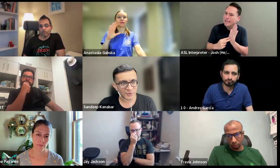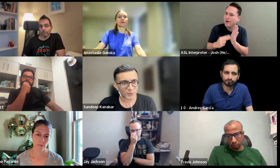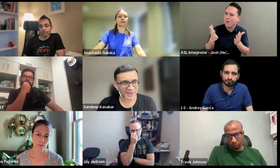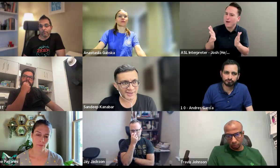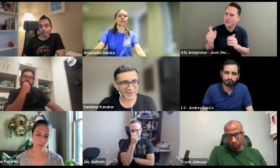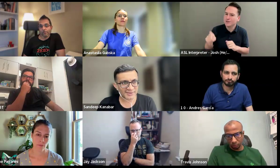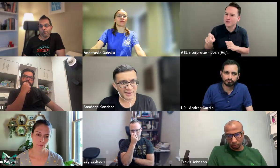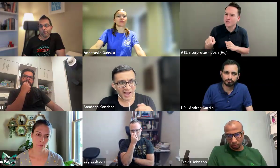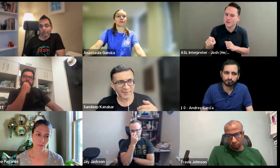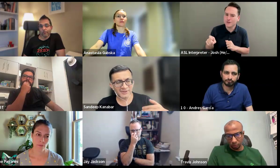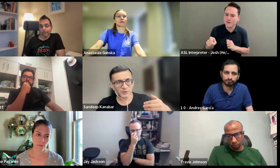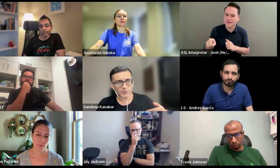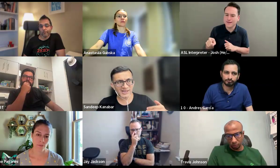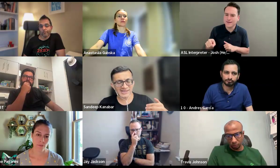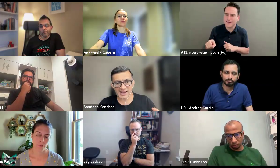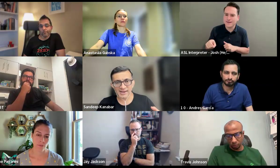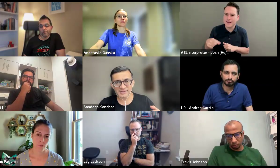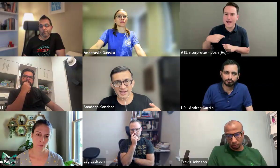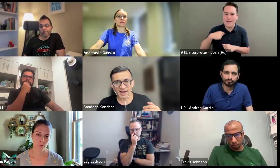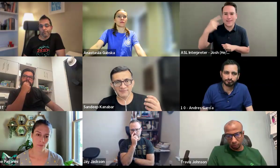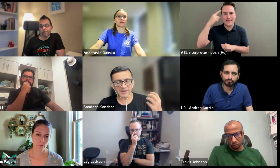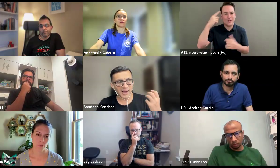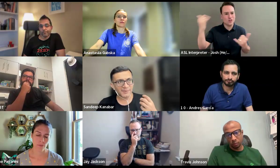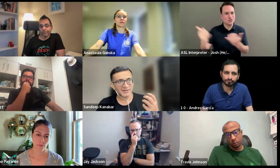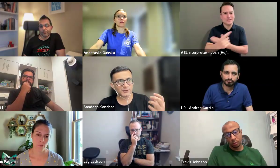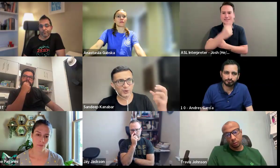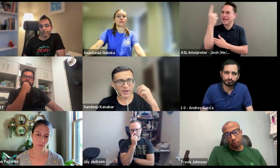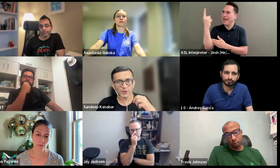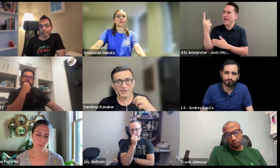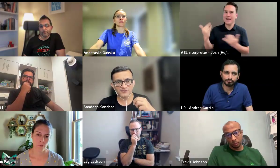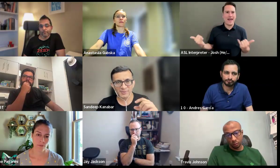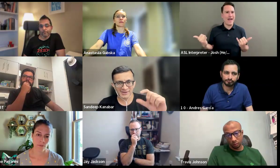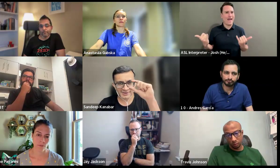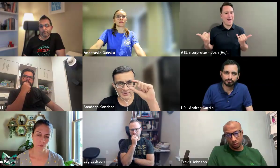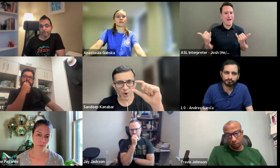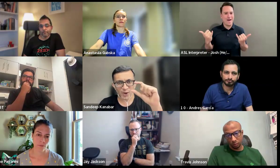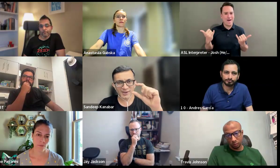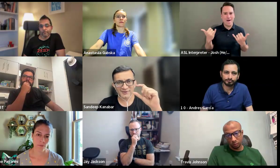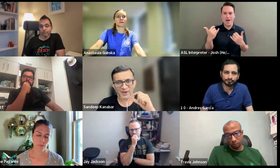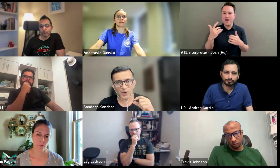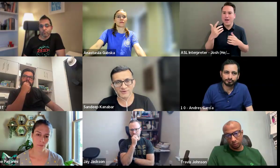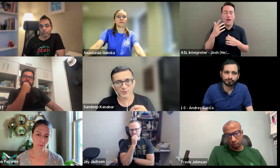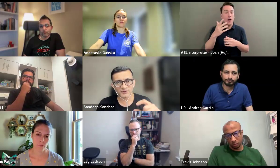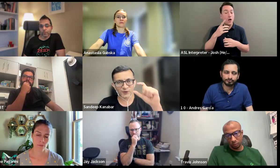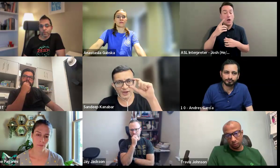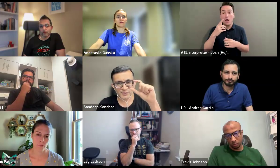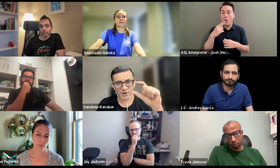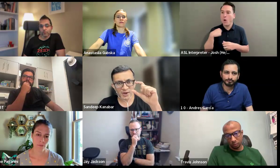in today's age, in today's age, our ability to consume information is all like we are always looking for like